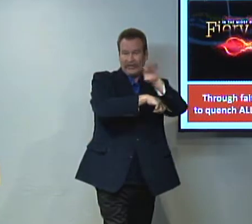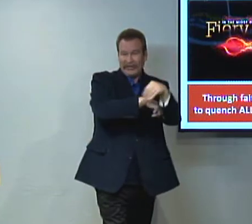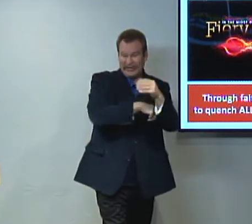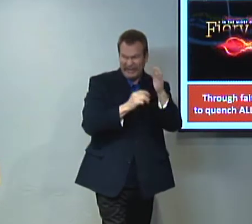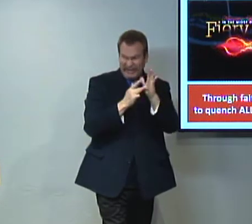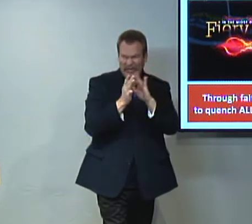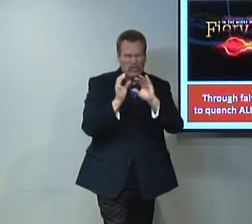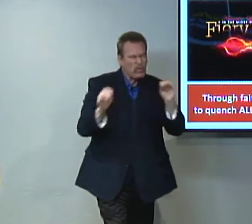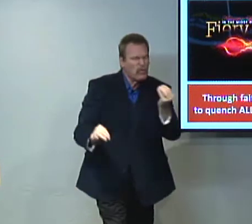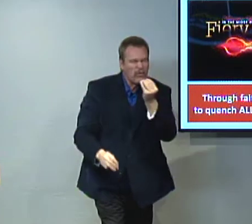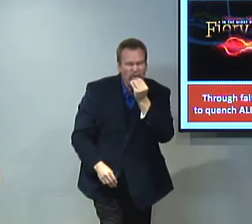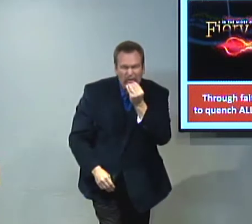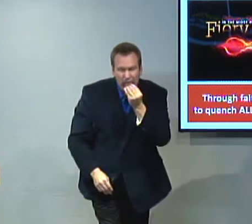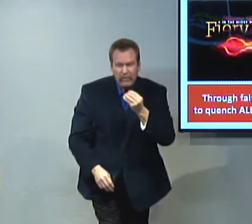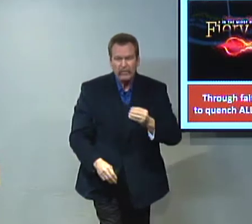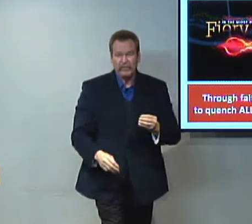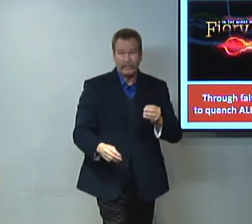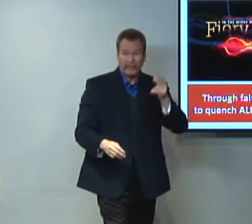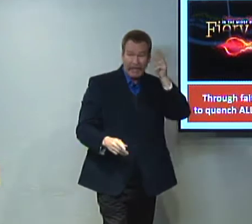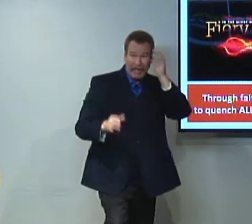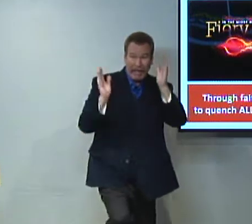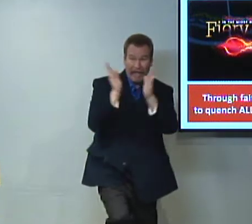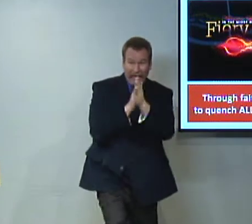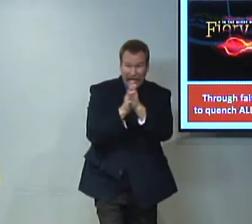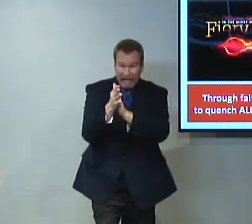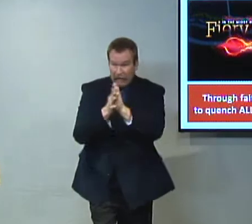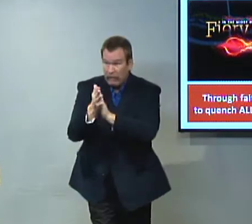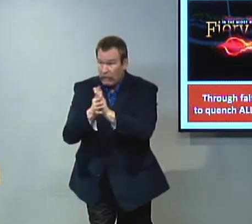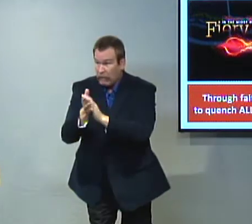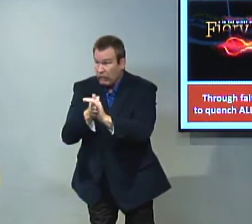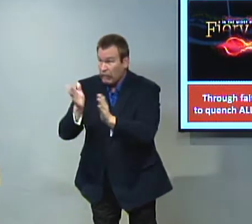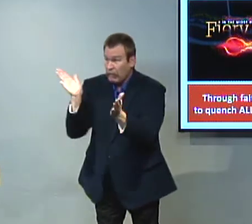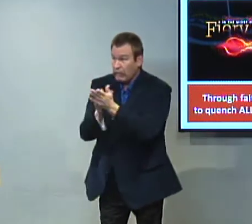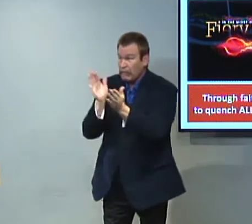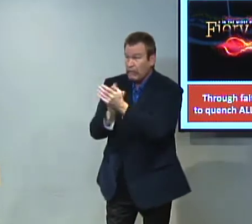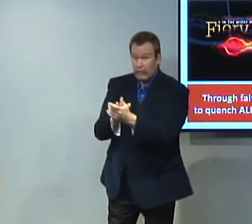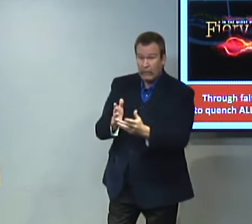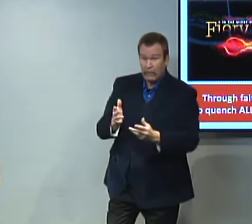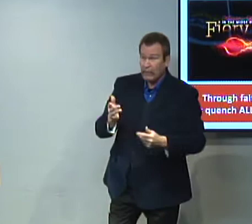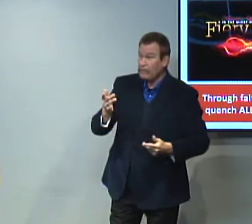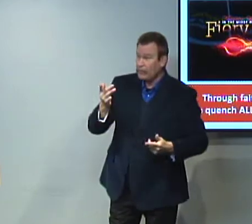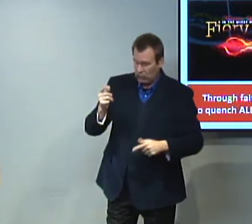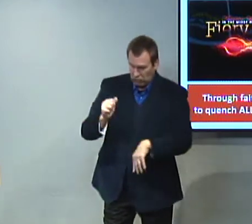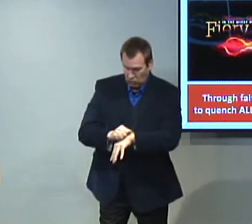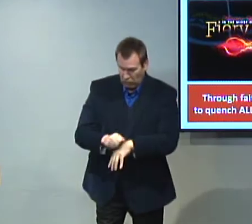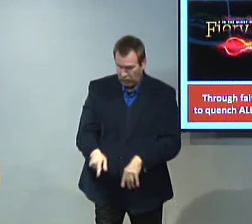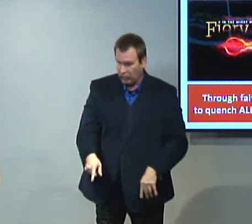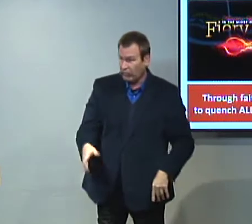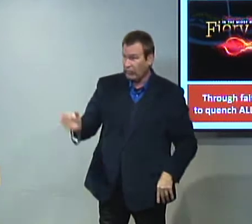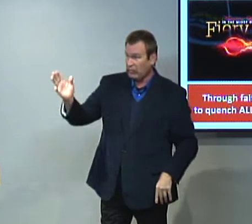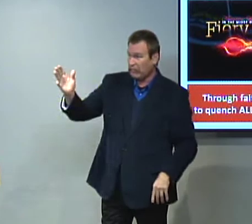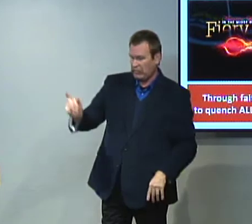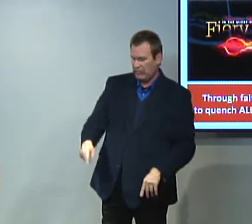Remember when he was in the desert for 40 days and he had had nothing to eat, and the devil came towards him. He was excited. He said, take this